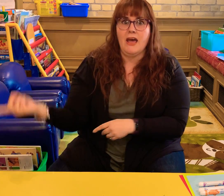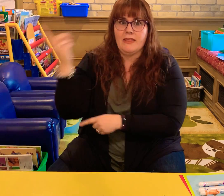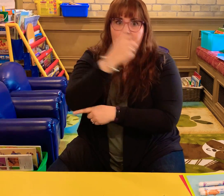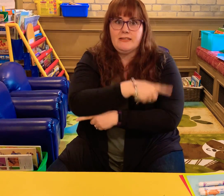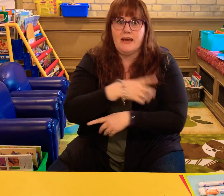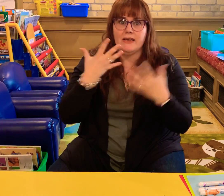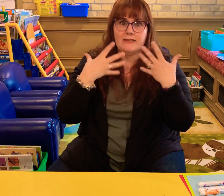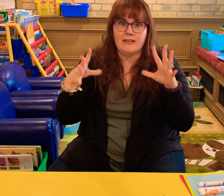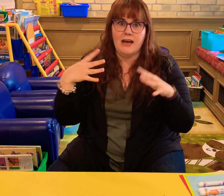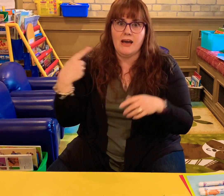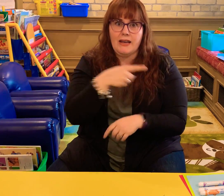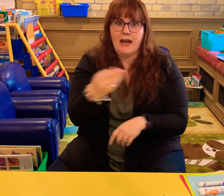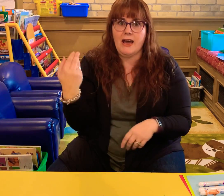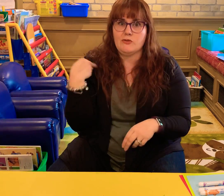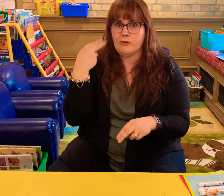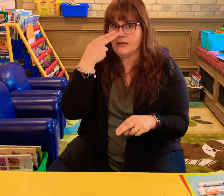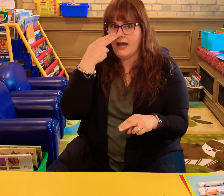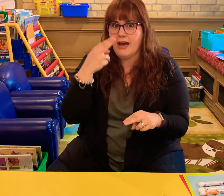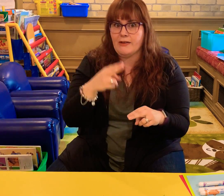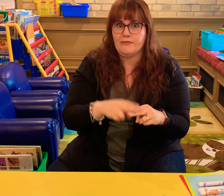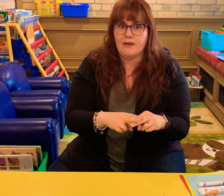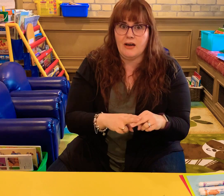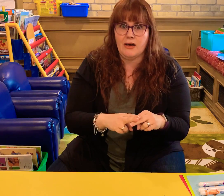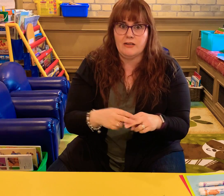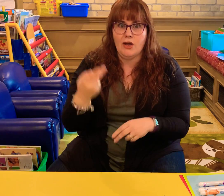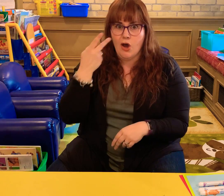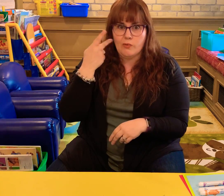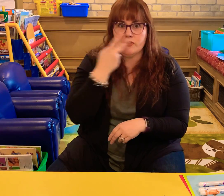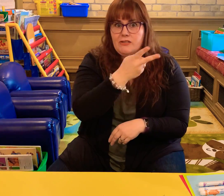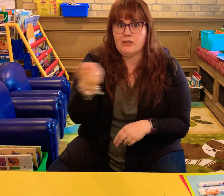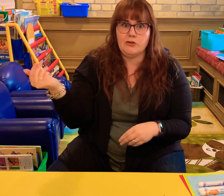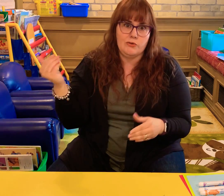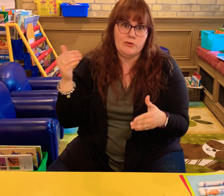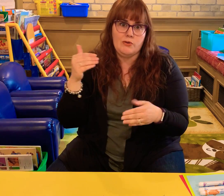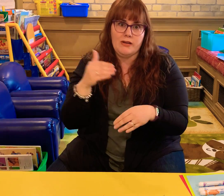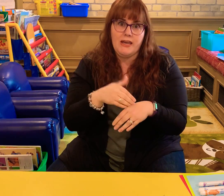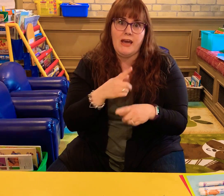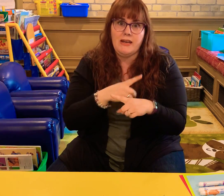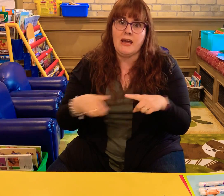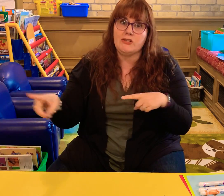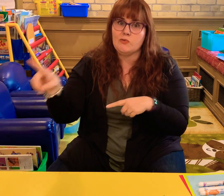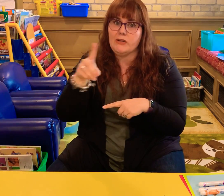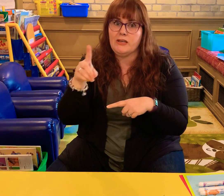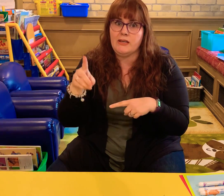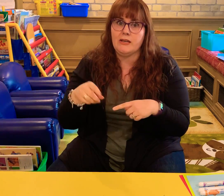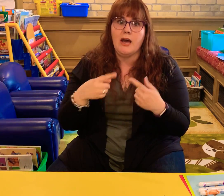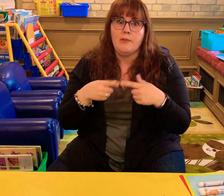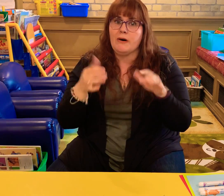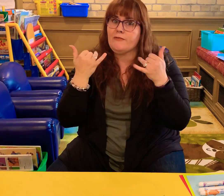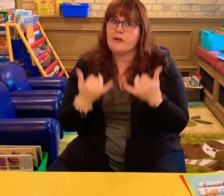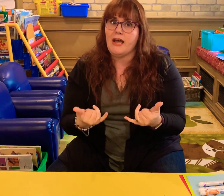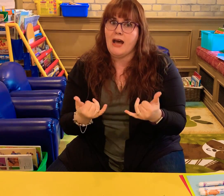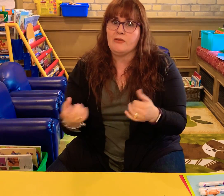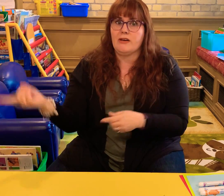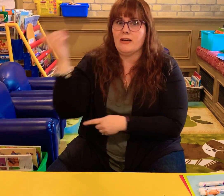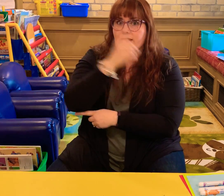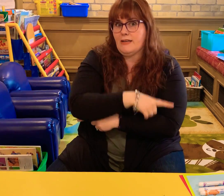The day is done and we had fun. We'll see you again next week. But for now, the day